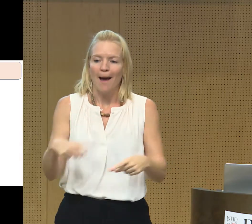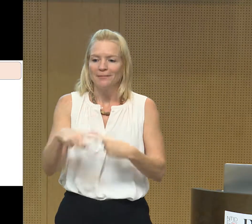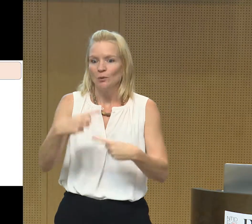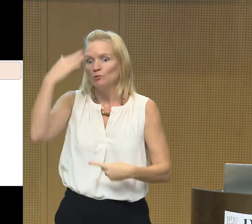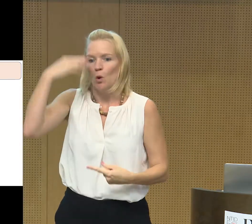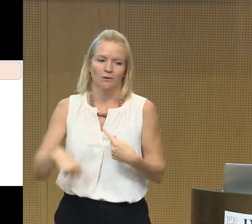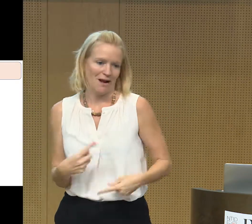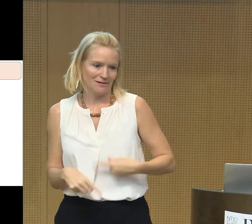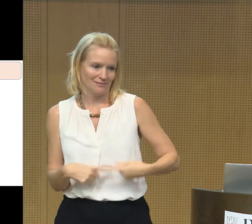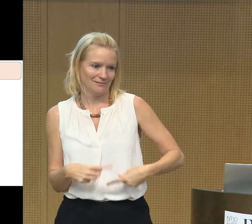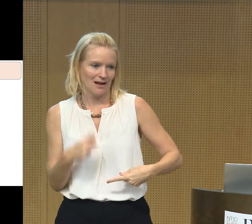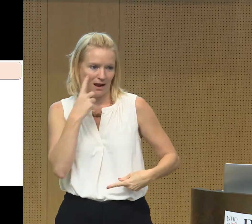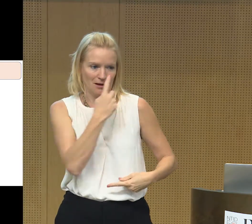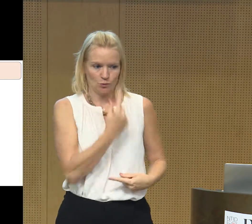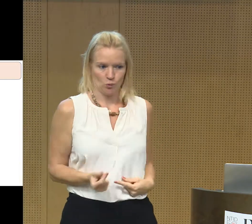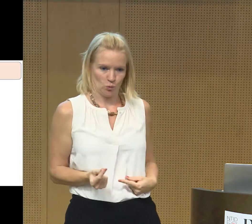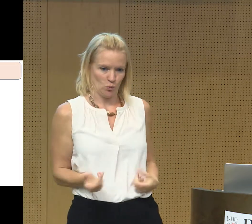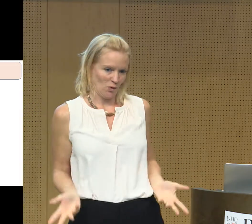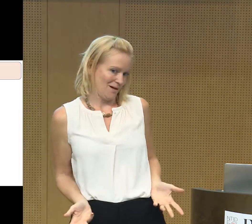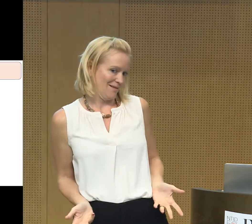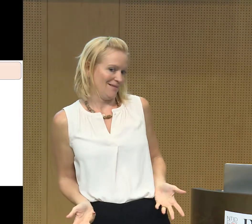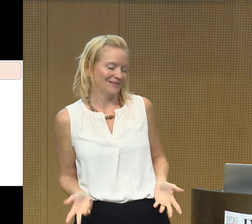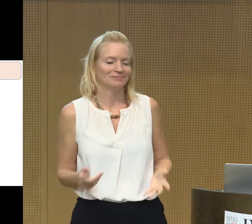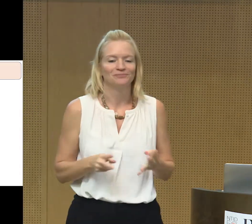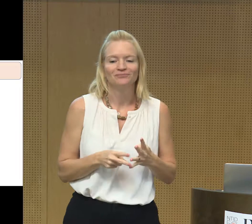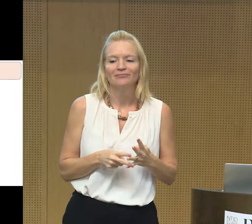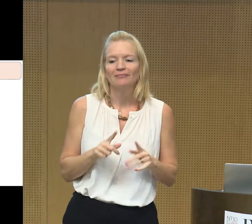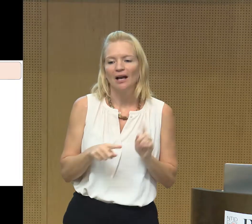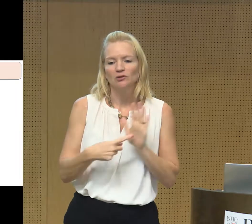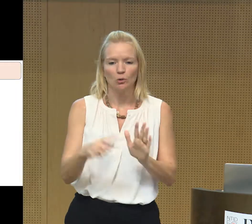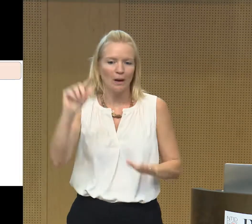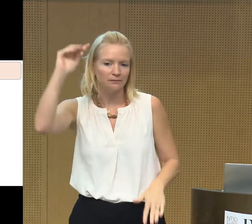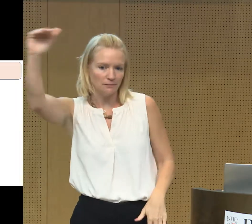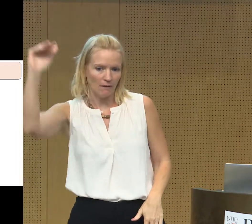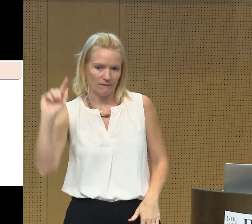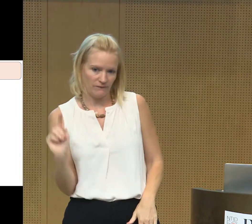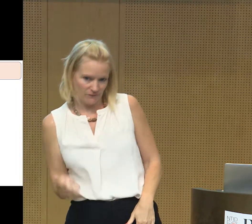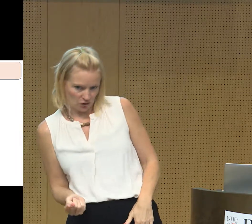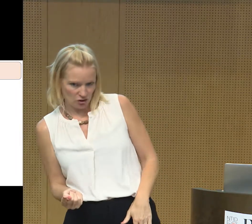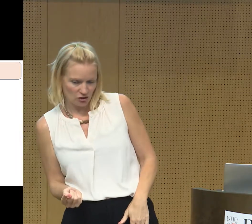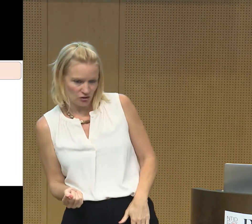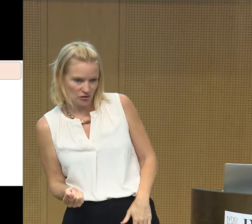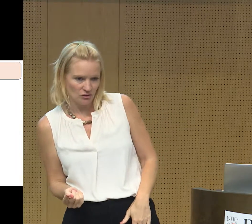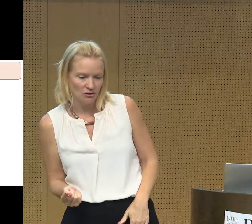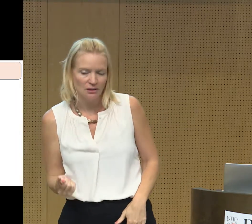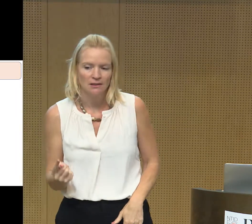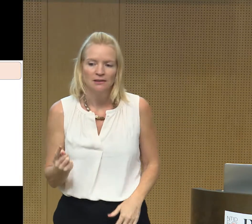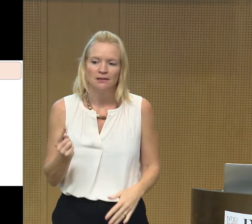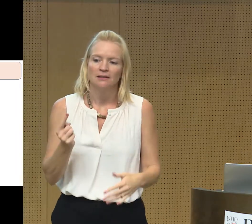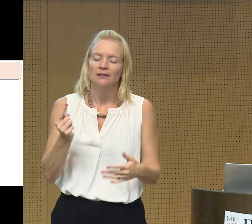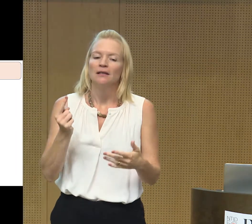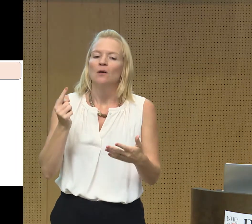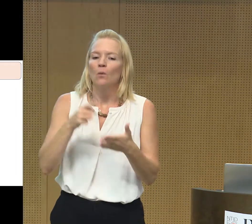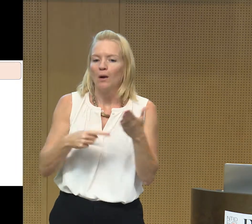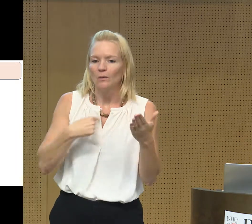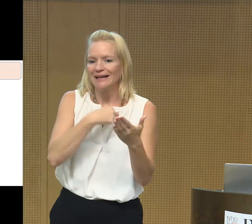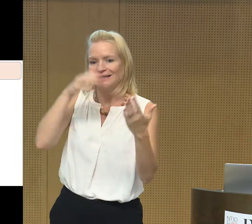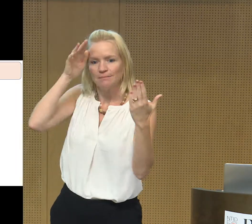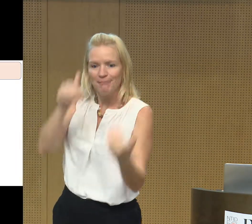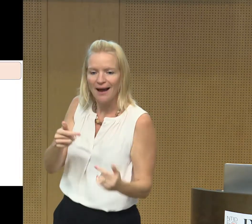This is tested on adults and children who are familiar with sign language.